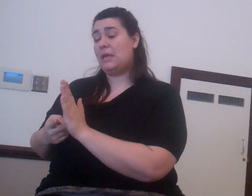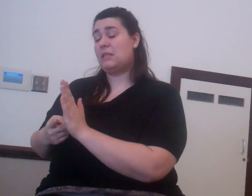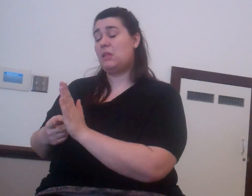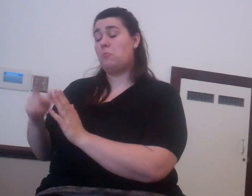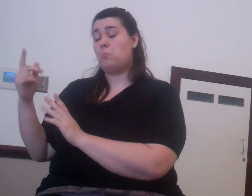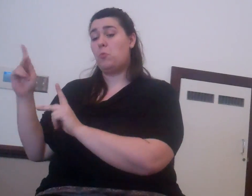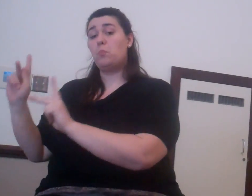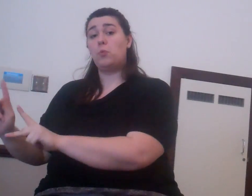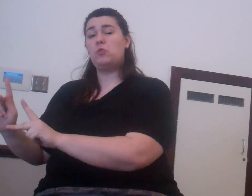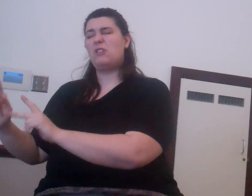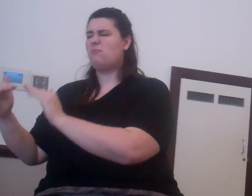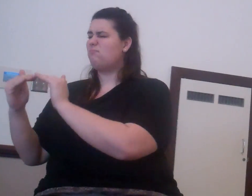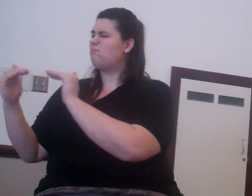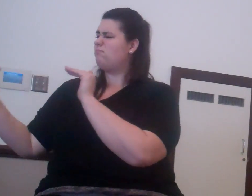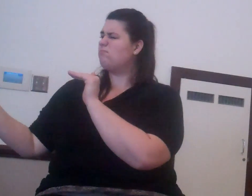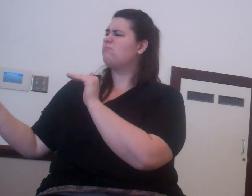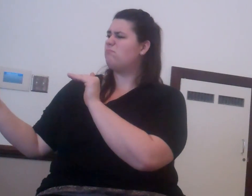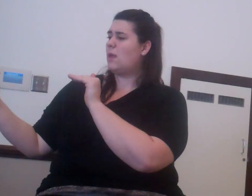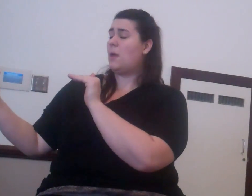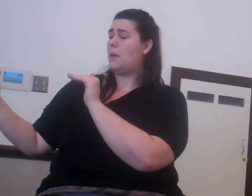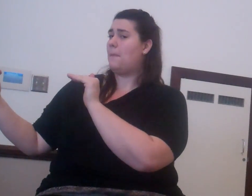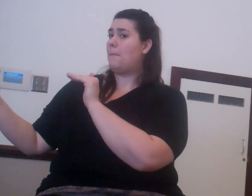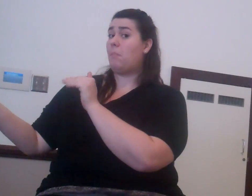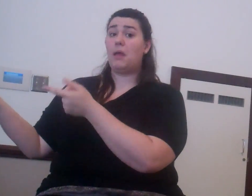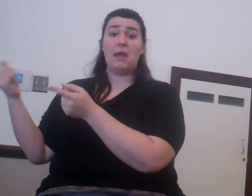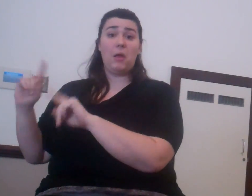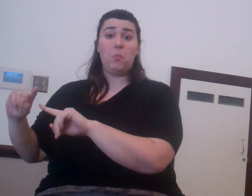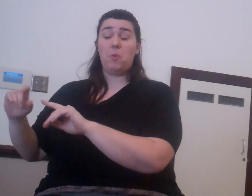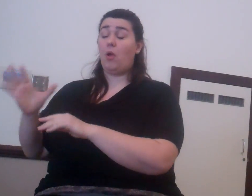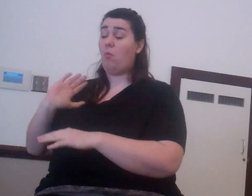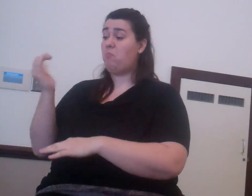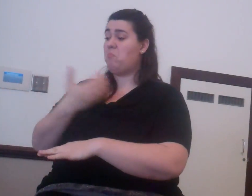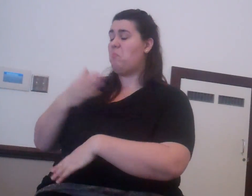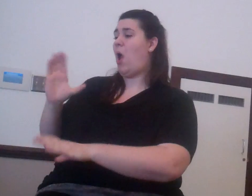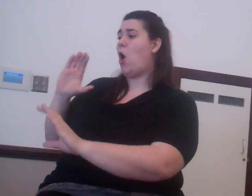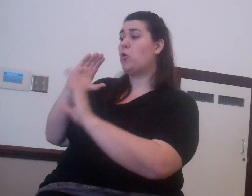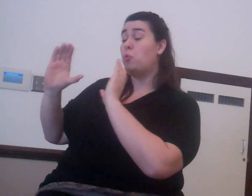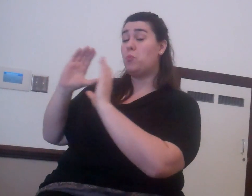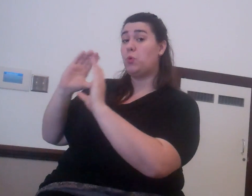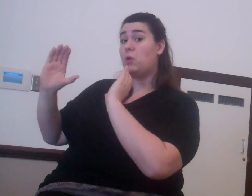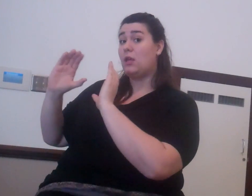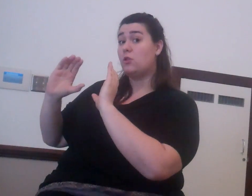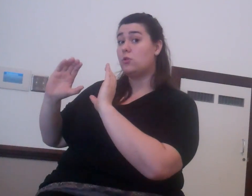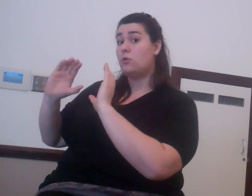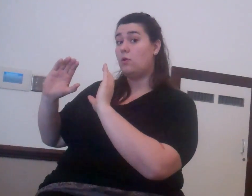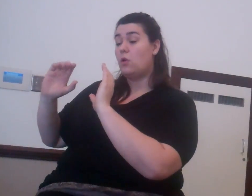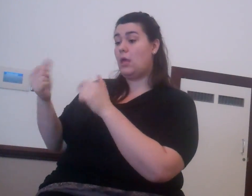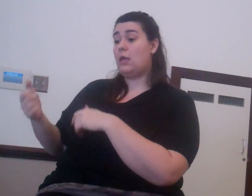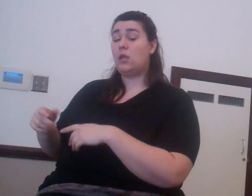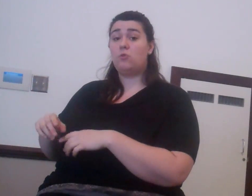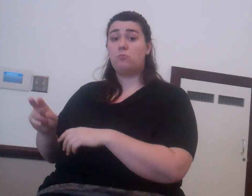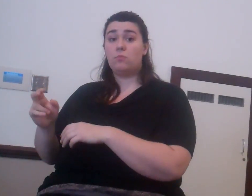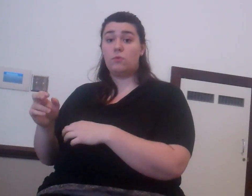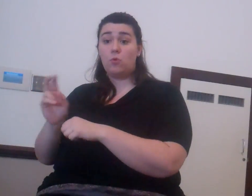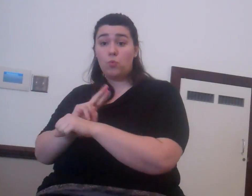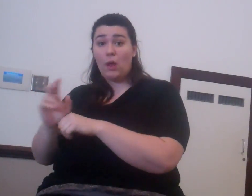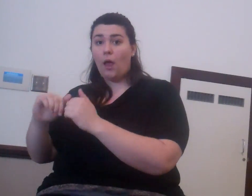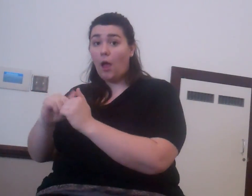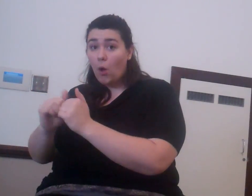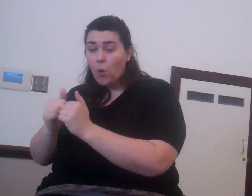communicate mainly through virtual means. So it's not somebody that you see face to face very much, or maybe ever. Okay, but it's still somebody in your organization